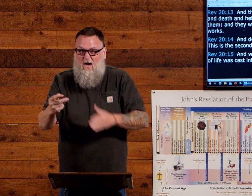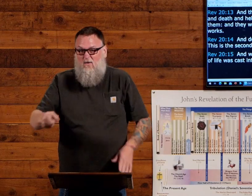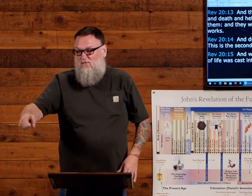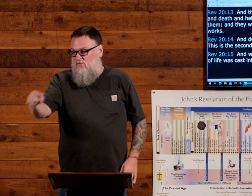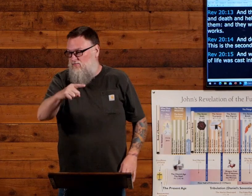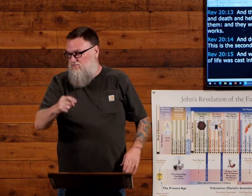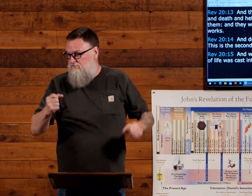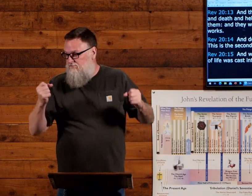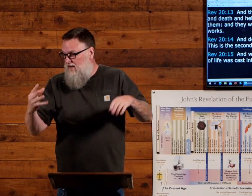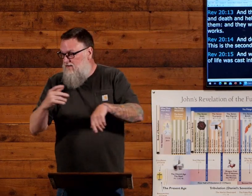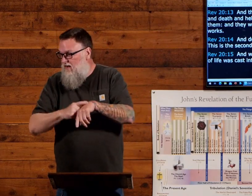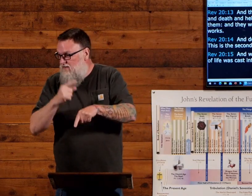I will fail you.